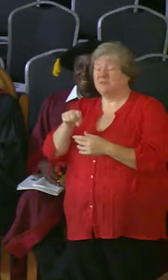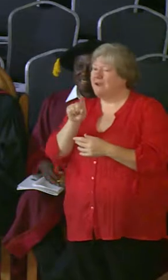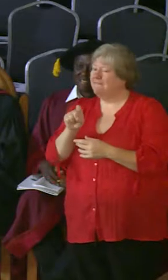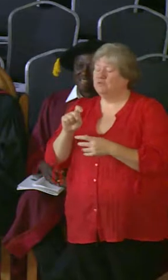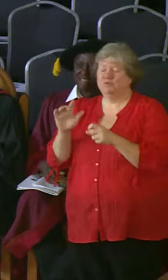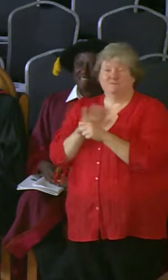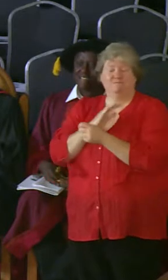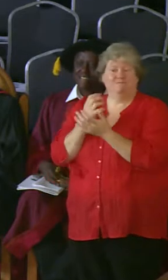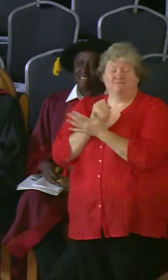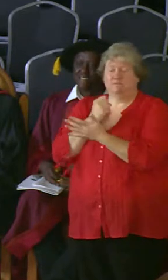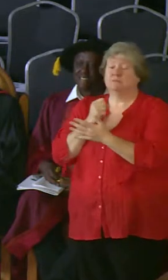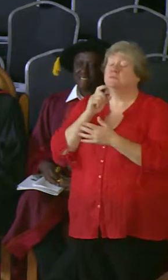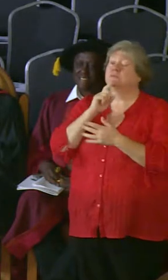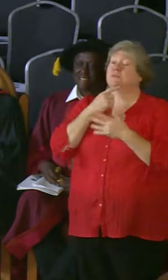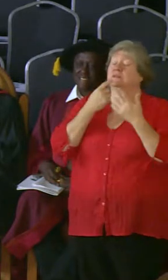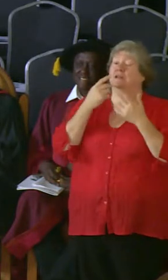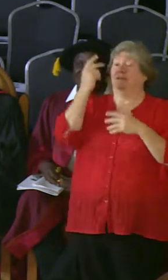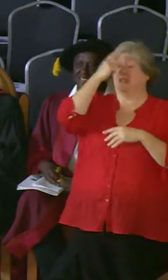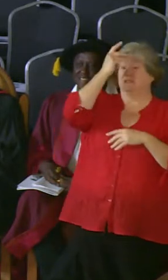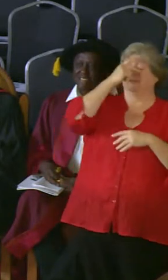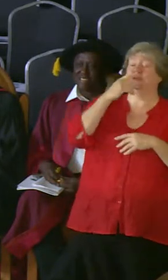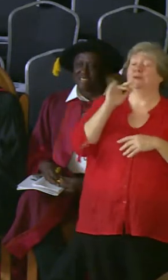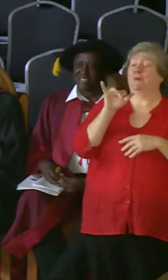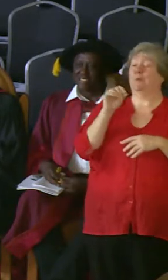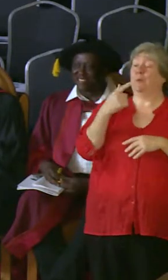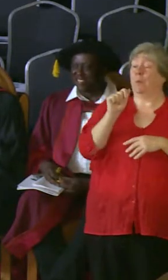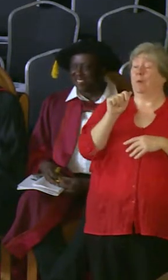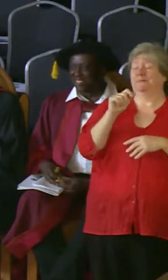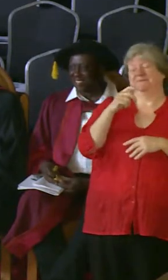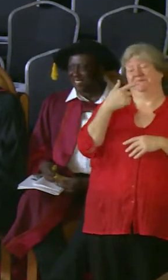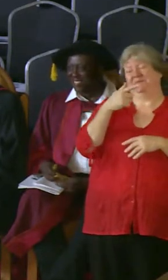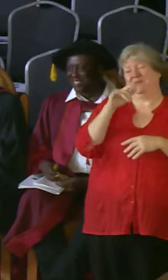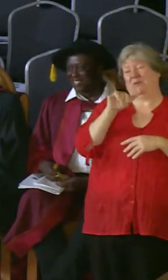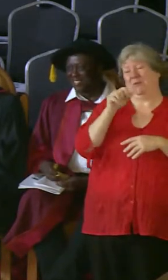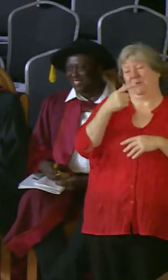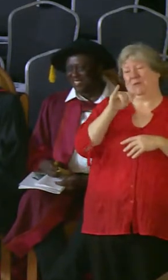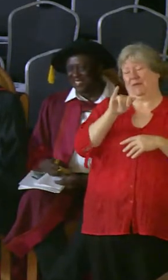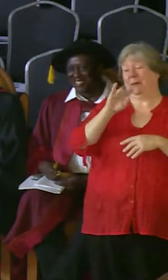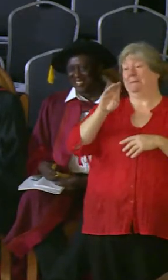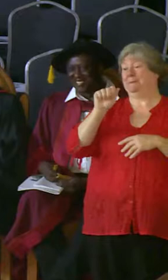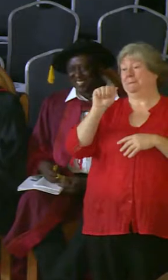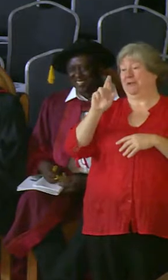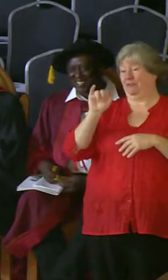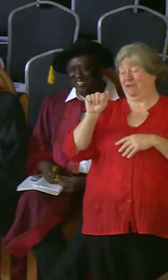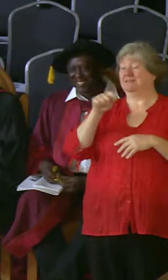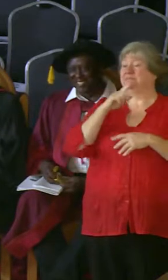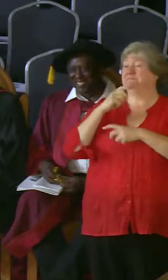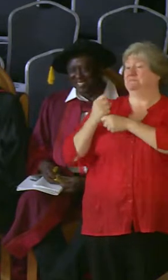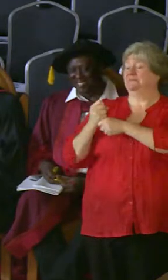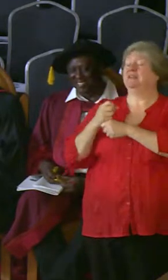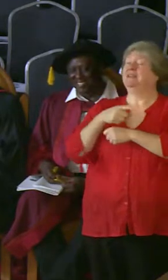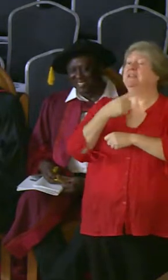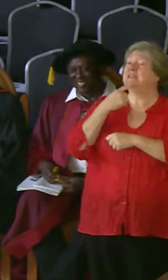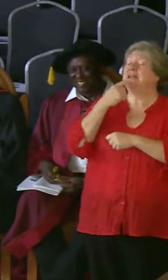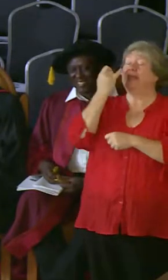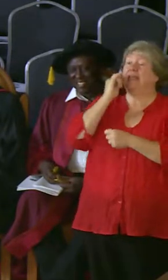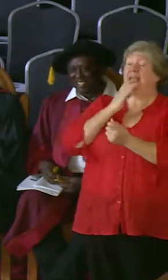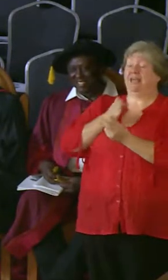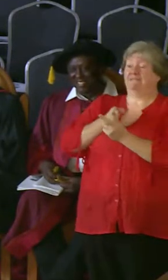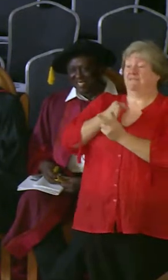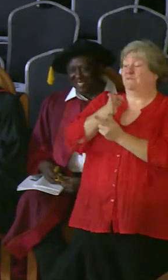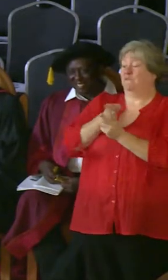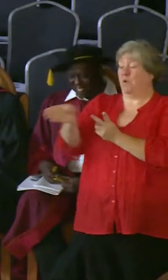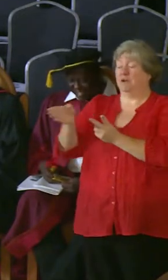the words of the great philosopher Yogi Berra, when you come to a fork in the road, take it.